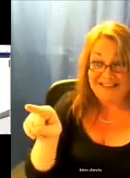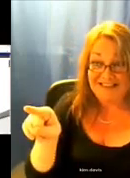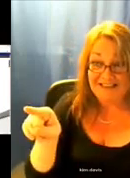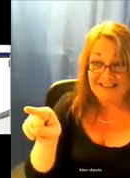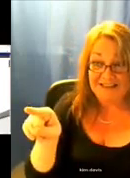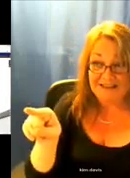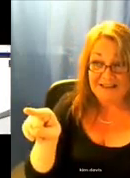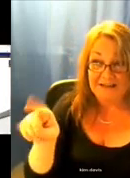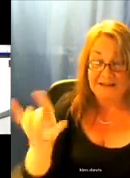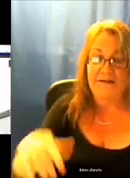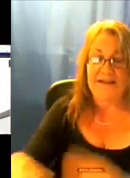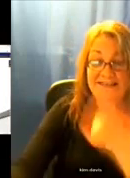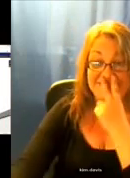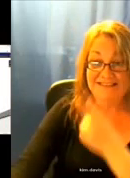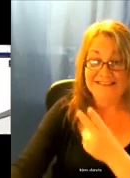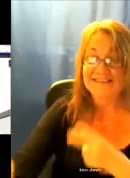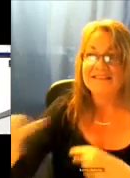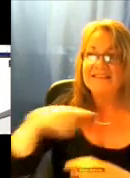Here on our website,